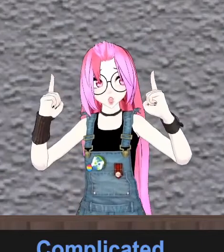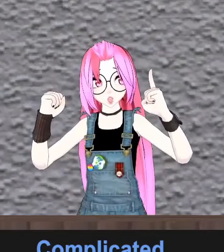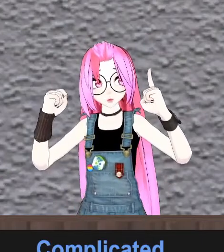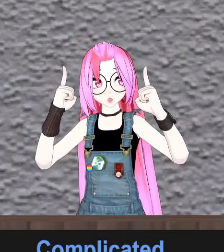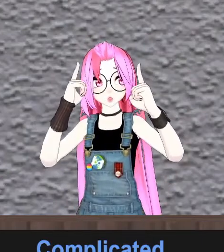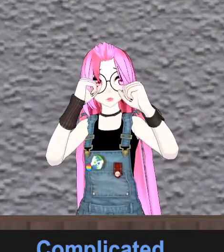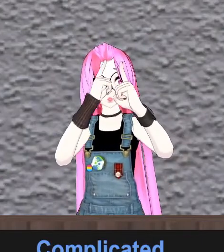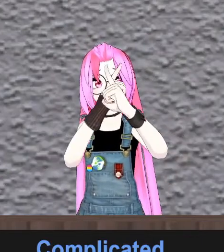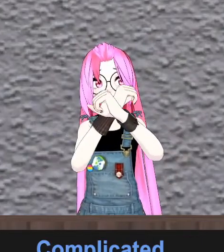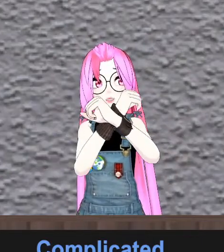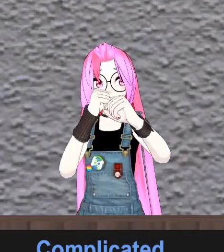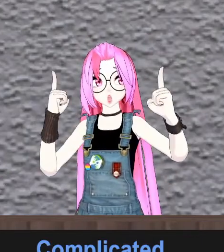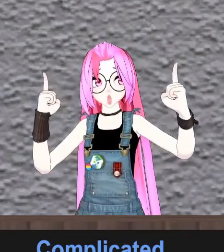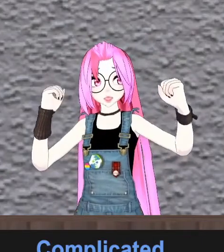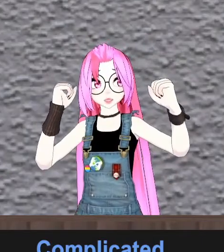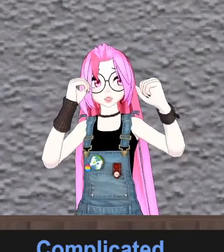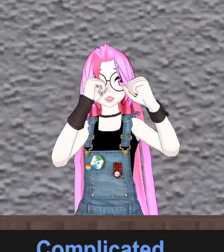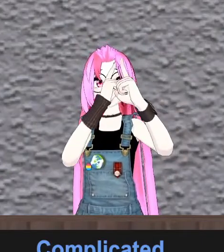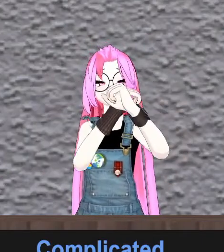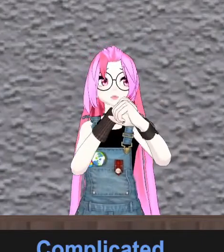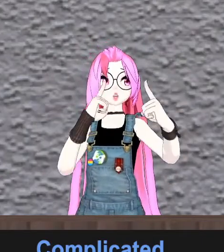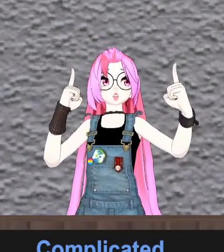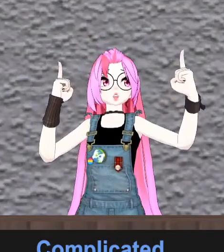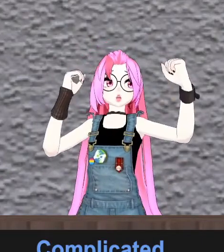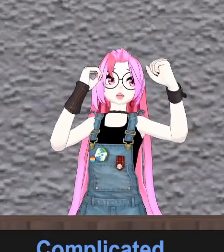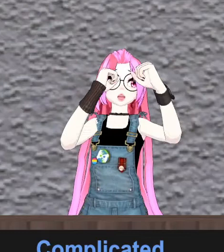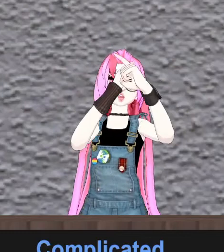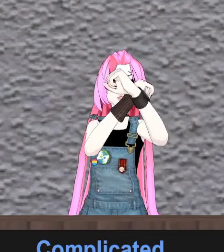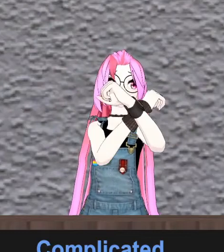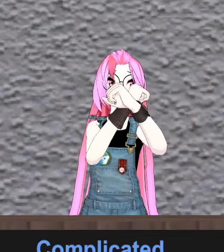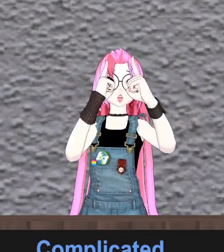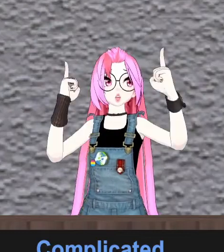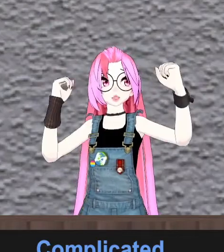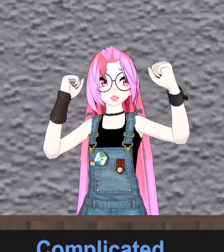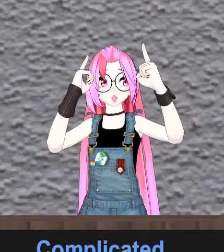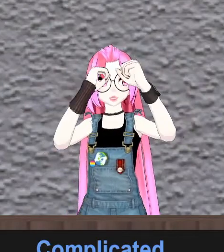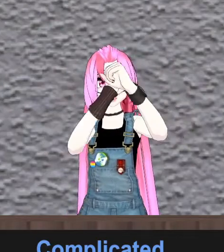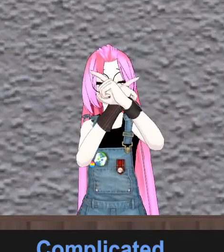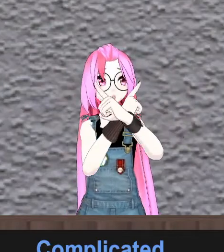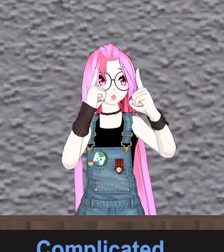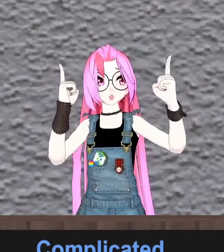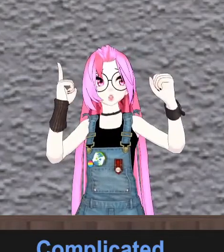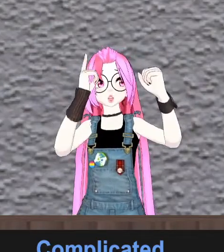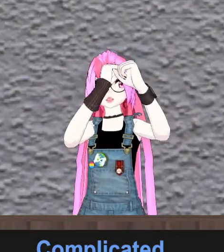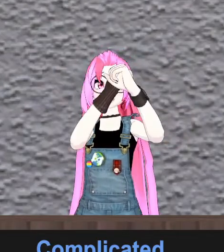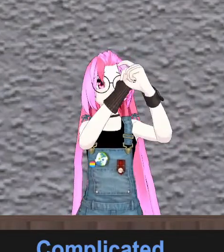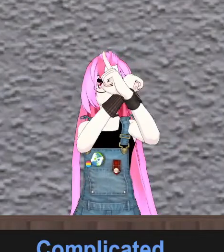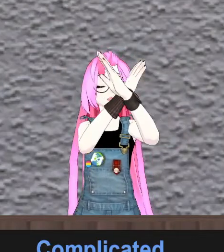Complicated. You have just so many things that it's so complicated. It's just all in front of your face. Like,